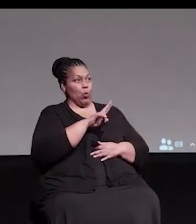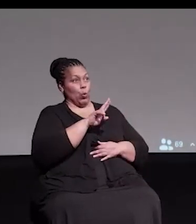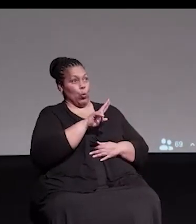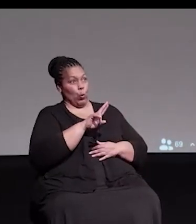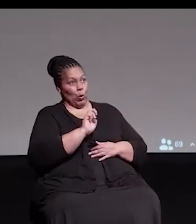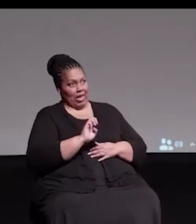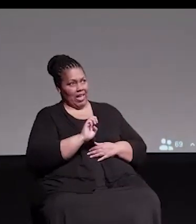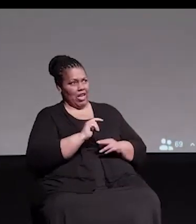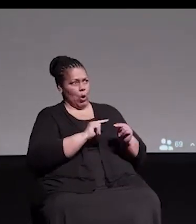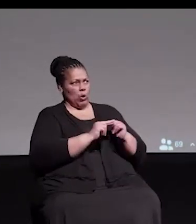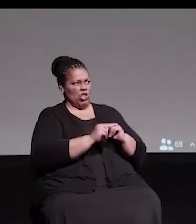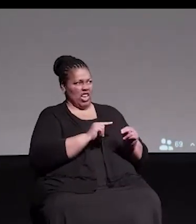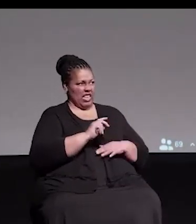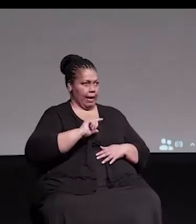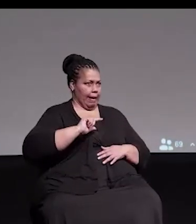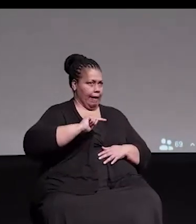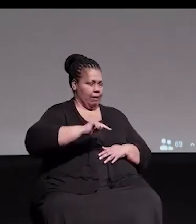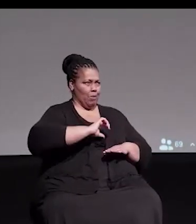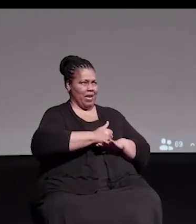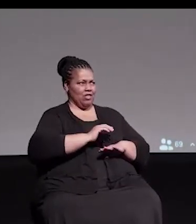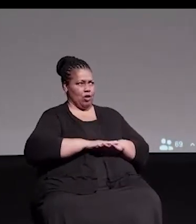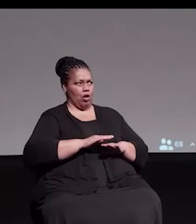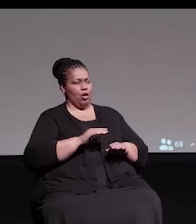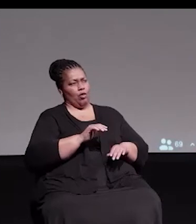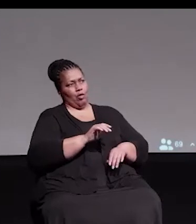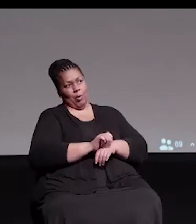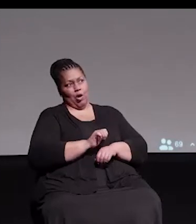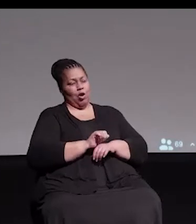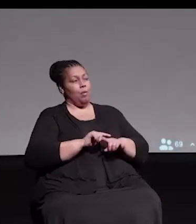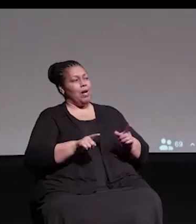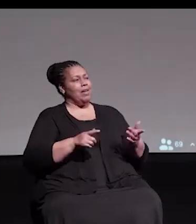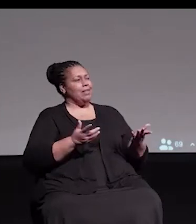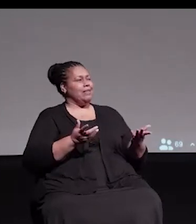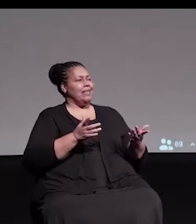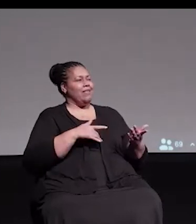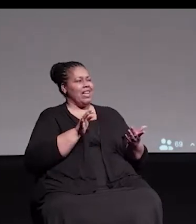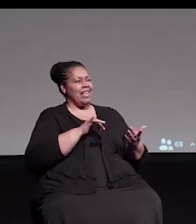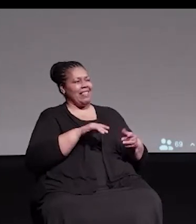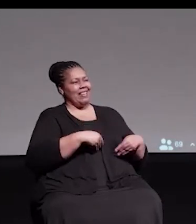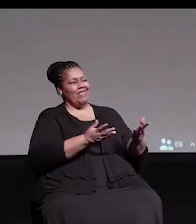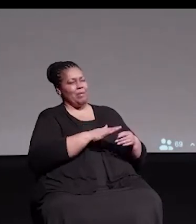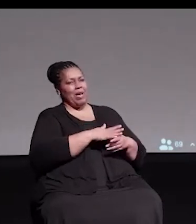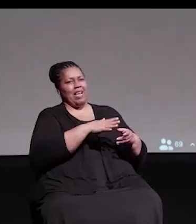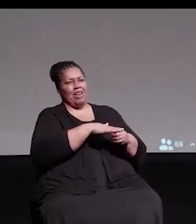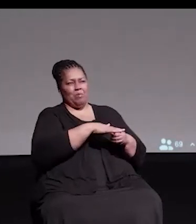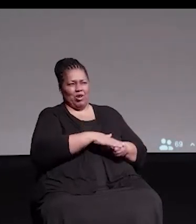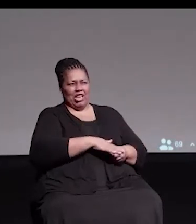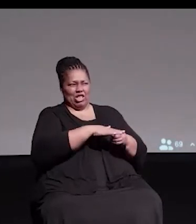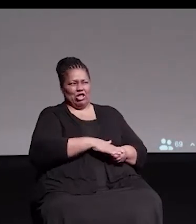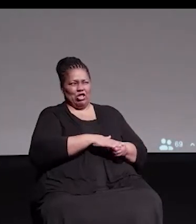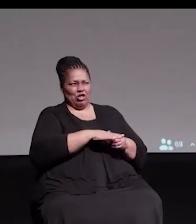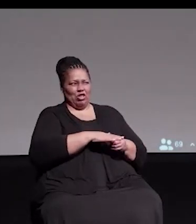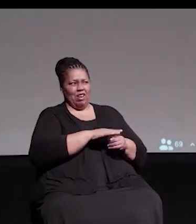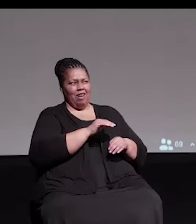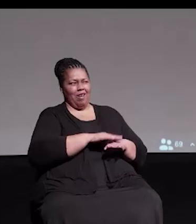renegotiating in a way later, based on the work. So I feel like that can put a lot of pressure on the individual who's asking for the credit